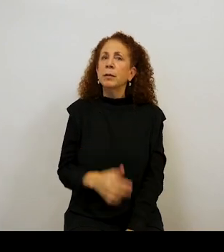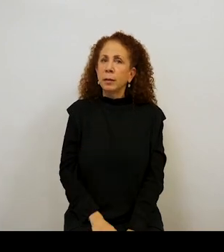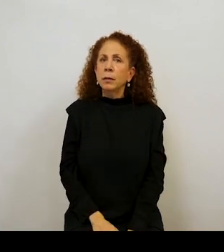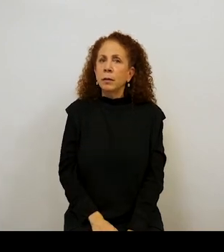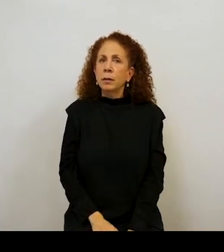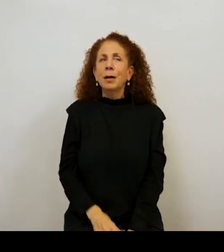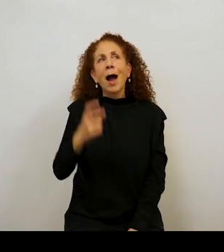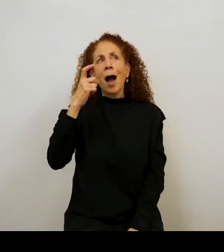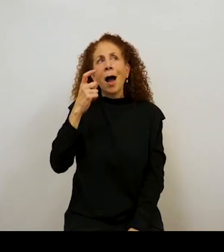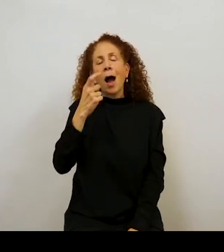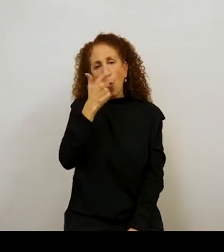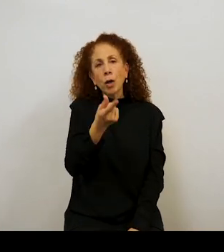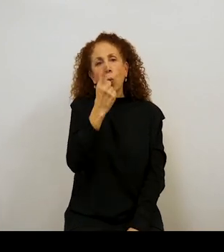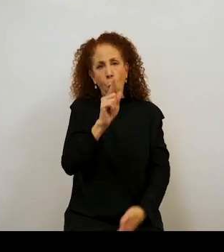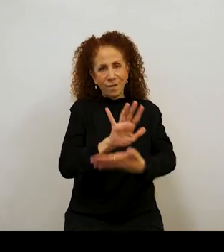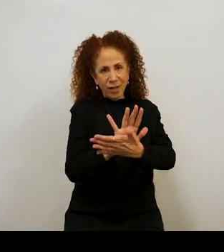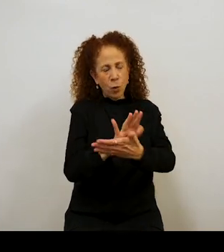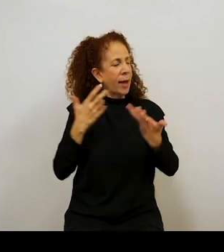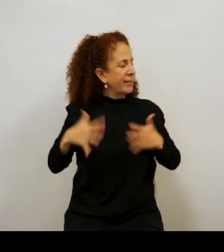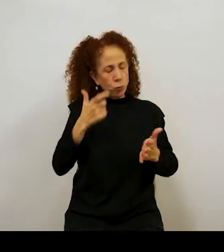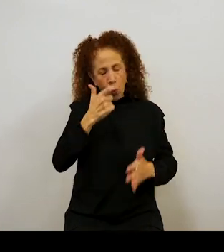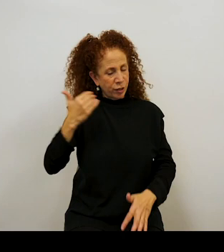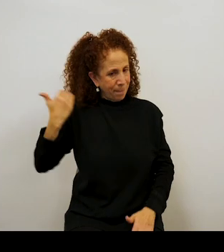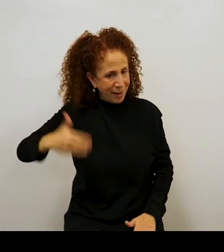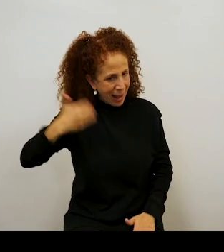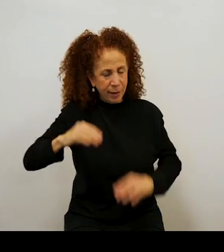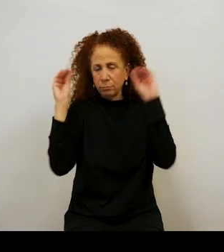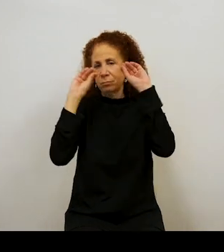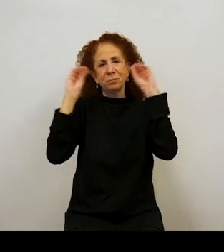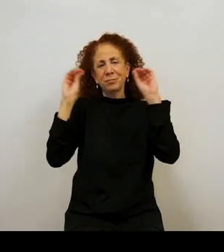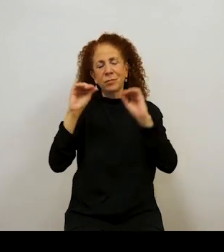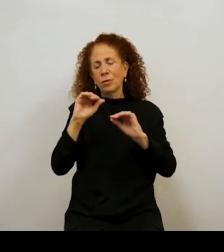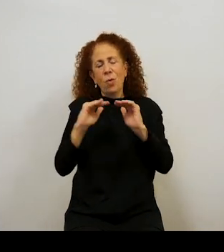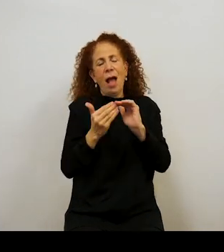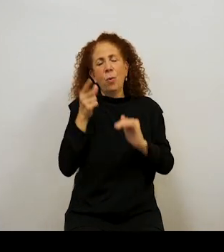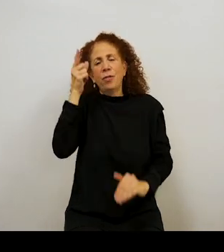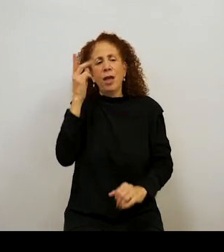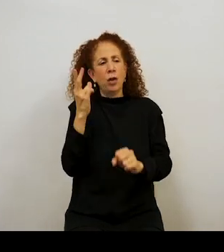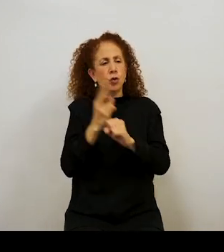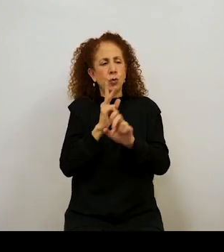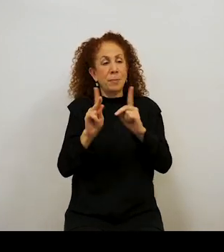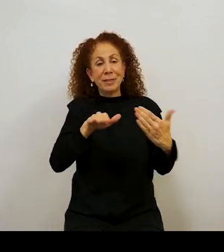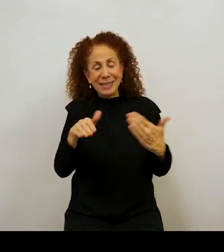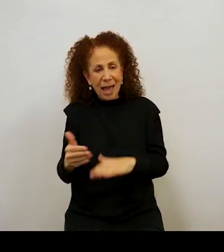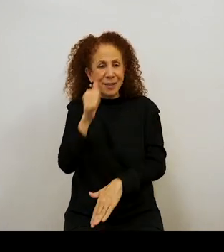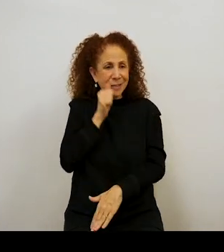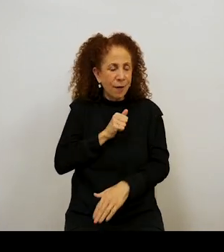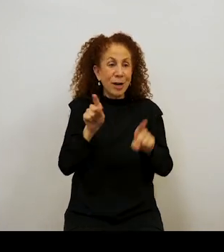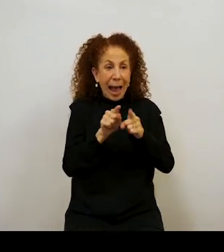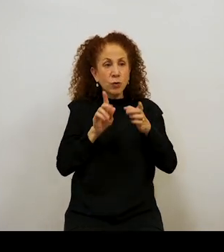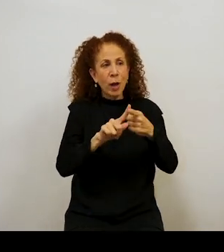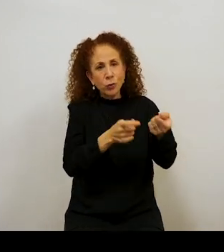I did see one video. I didn't want to see any of the beheadings or any of the way in which they were using people's death and suffering as a form